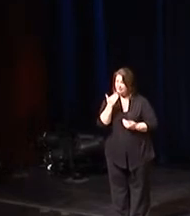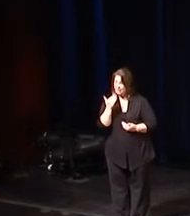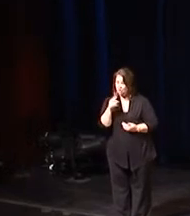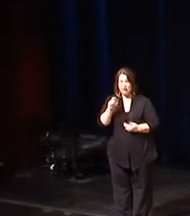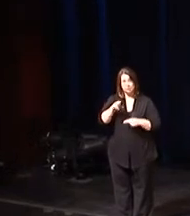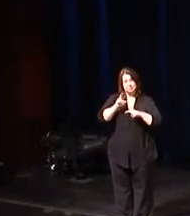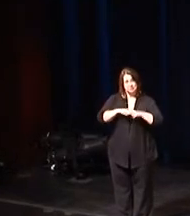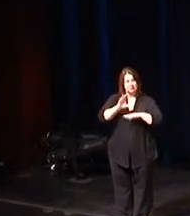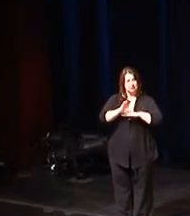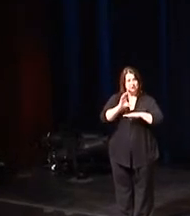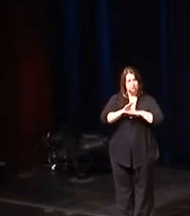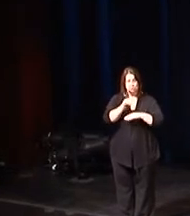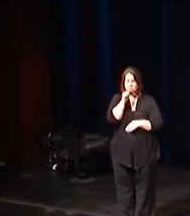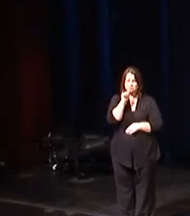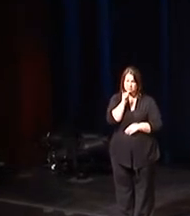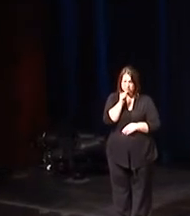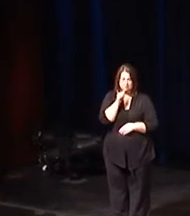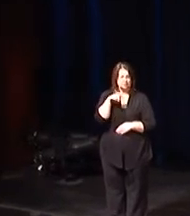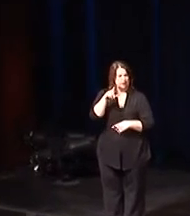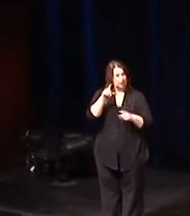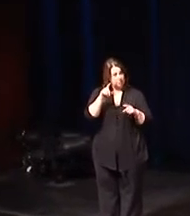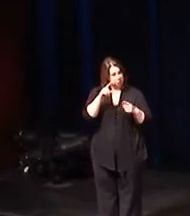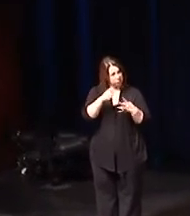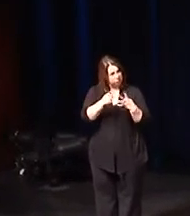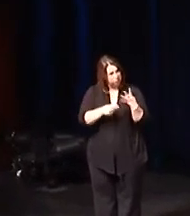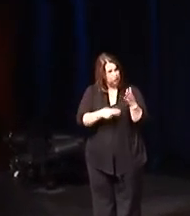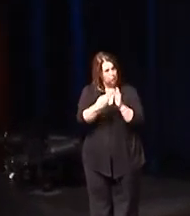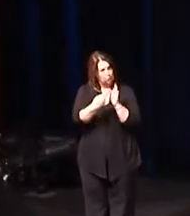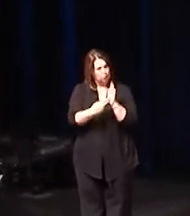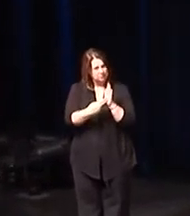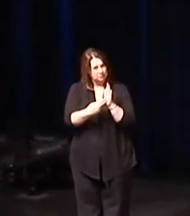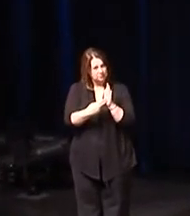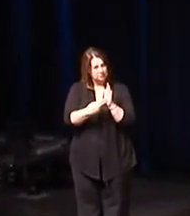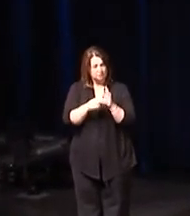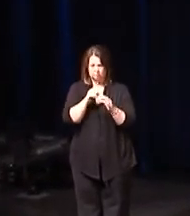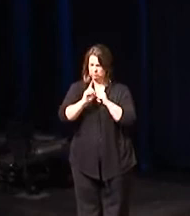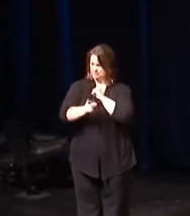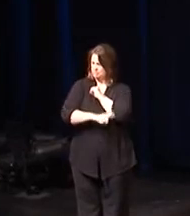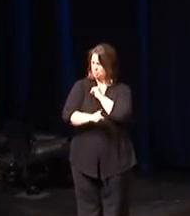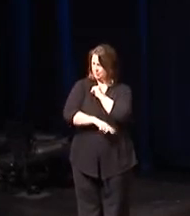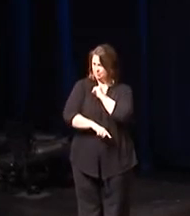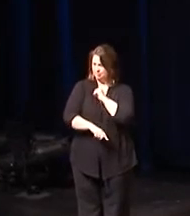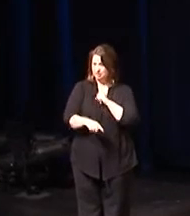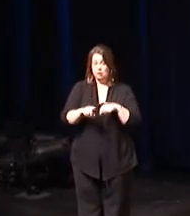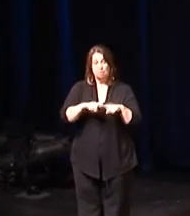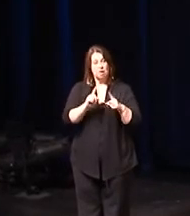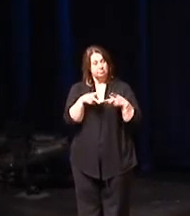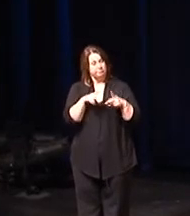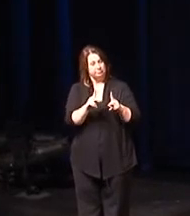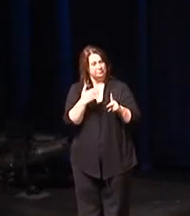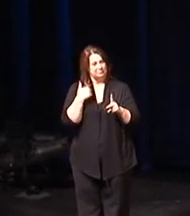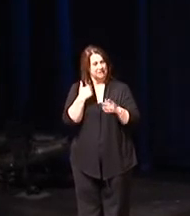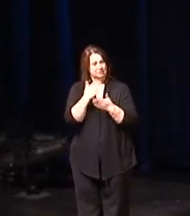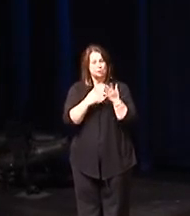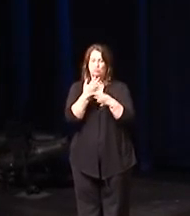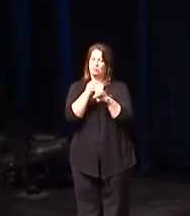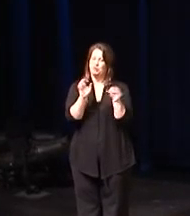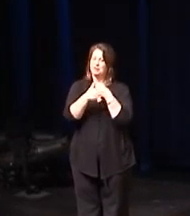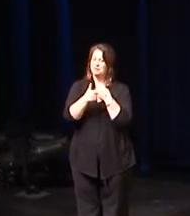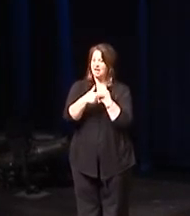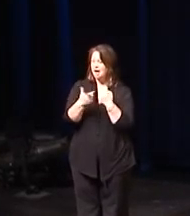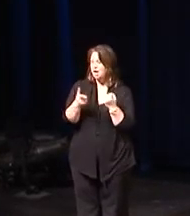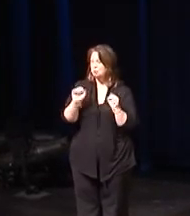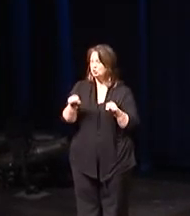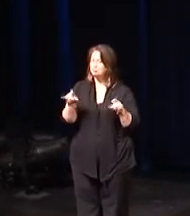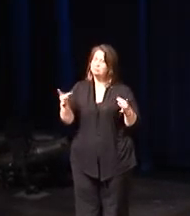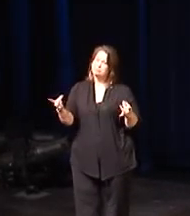sit through church. There were some things that I just had to do. And it was good discipline. But I also was allowed to have some free time where I could veg